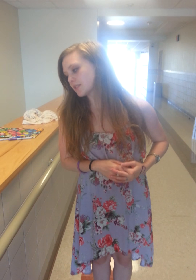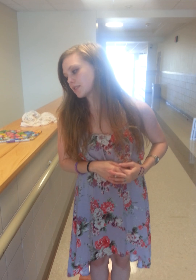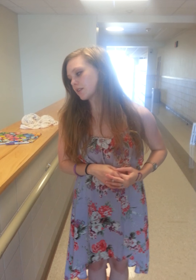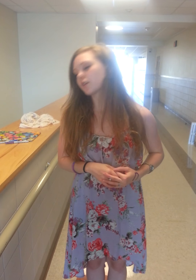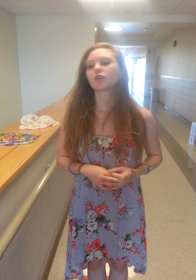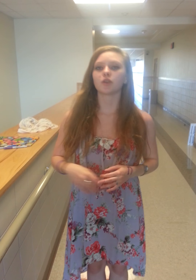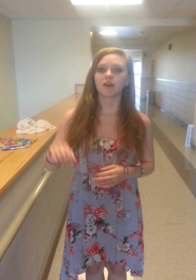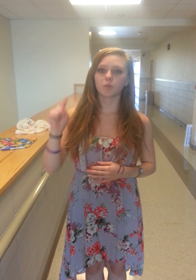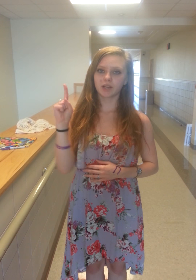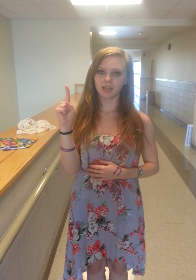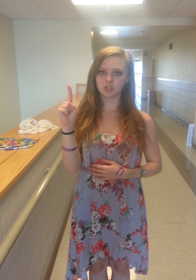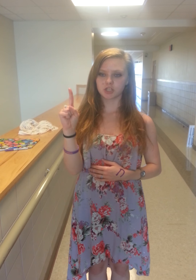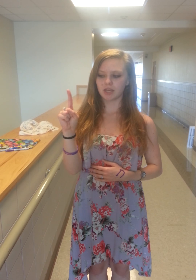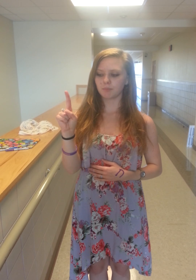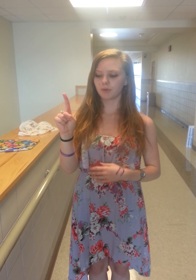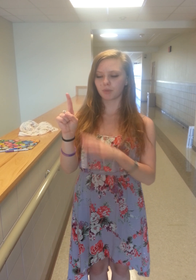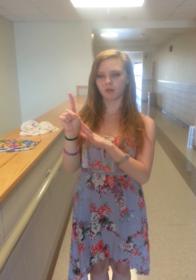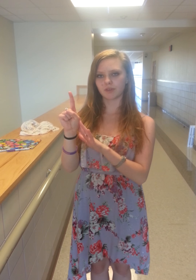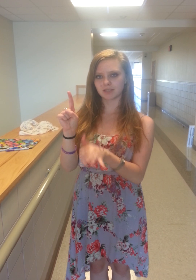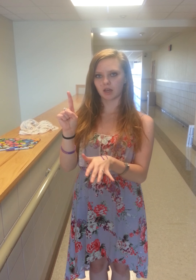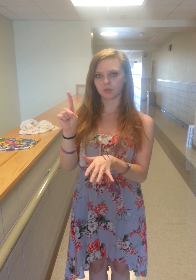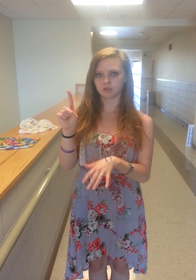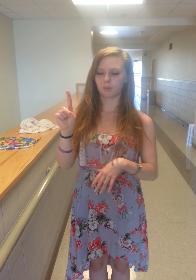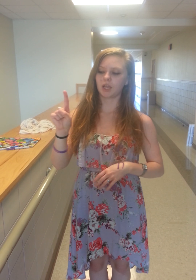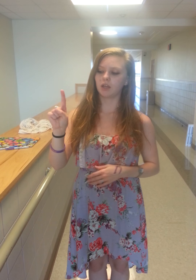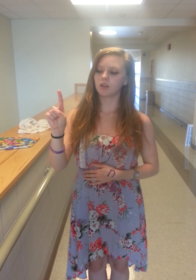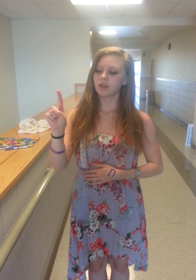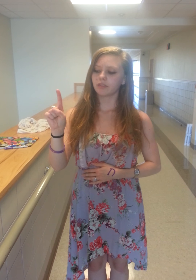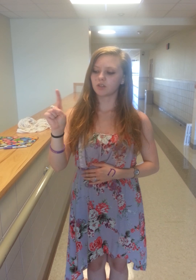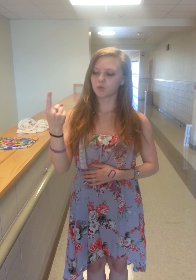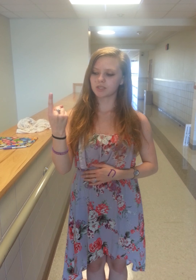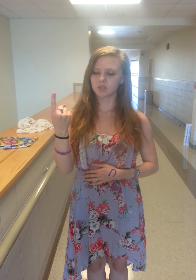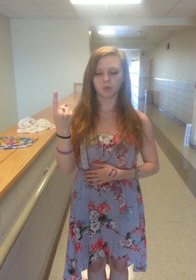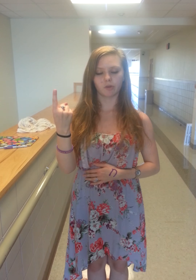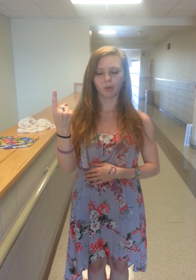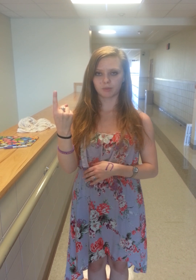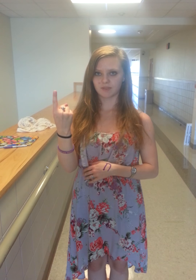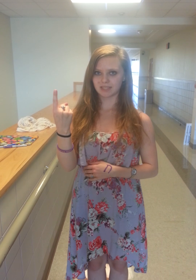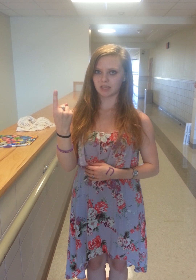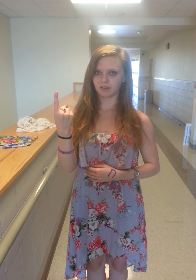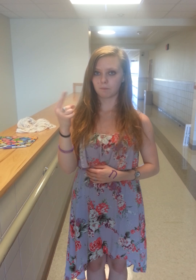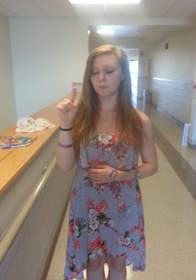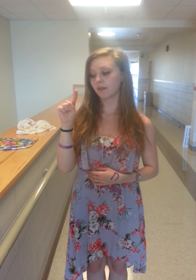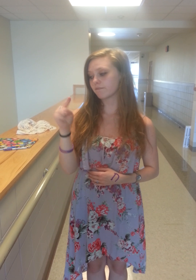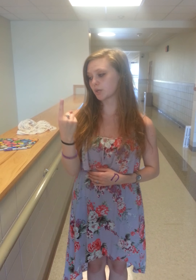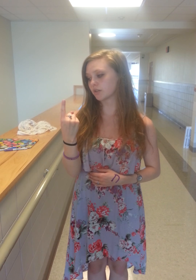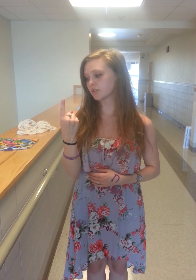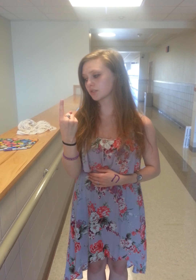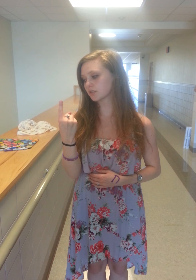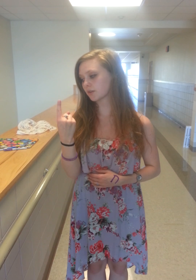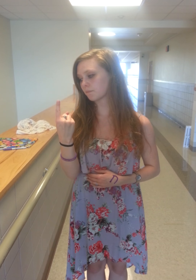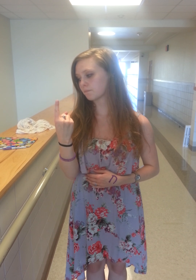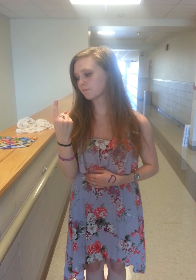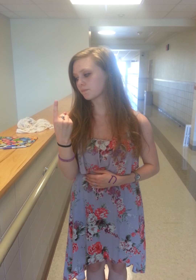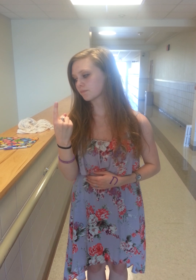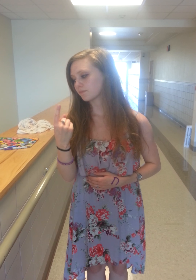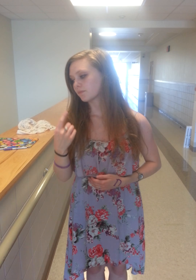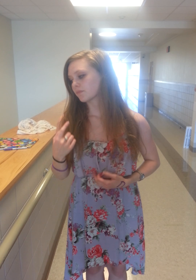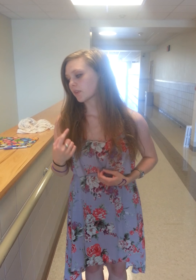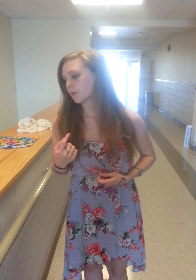First, you have a one hand shape, palm facing out with your dominant hand, and then twist it to where your palm is facing in. First,